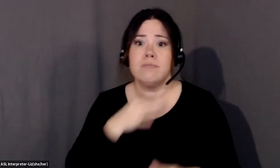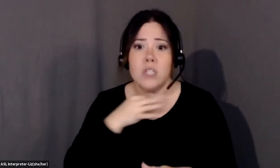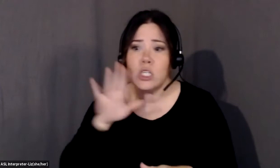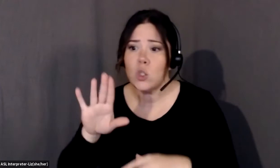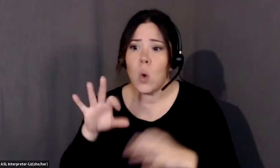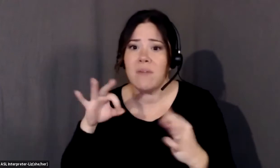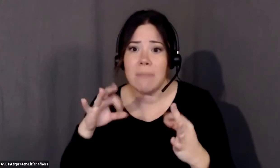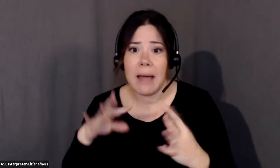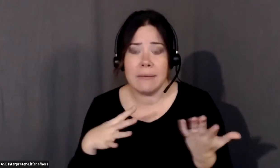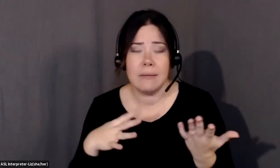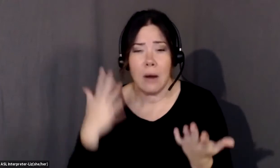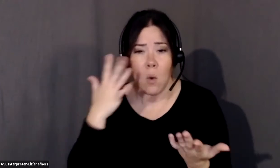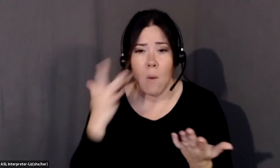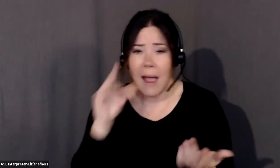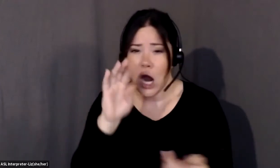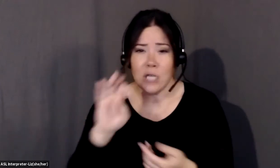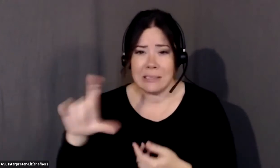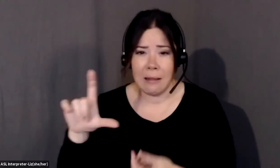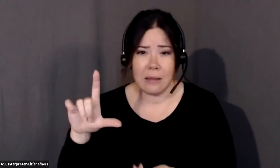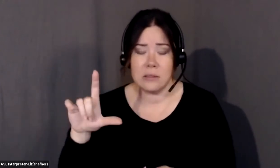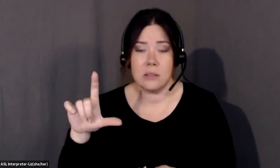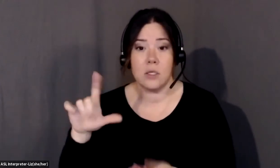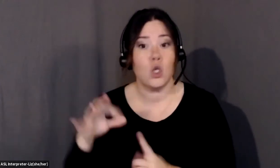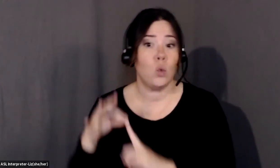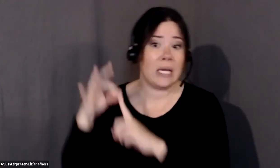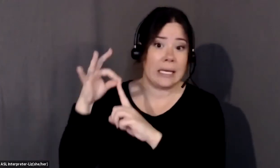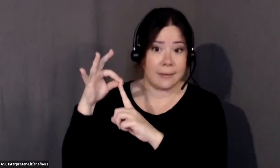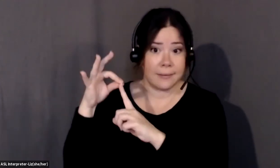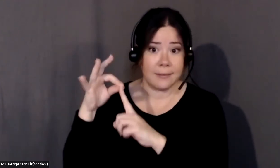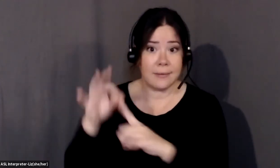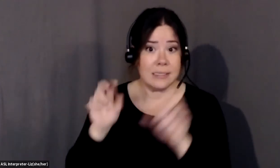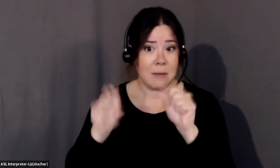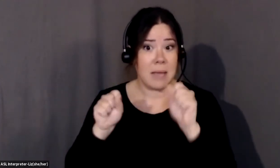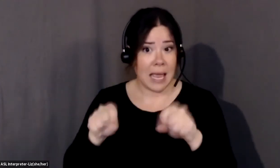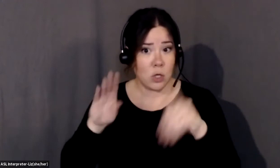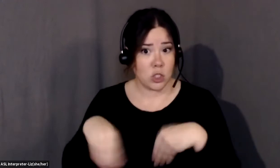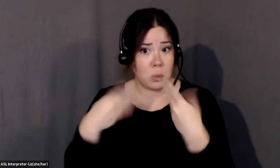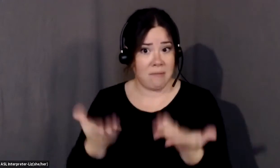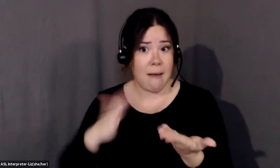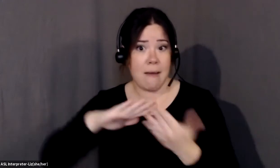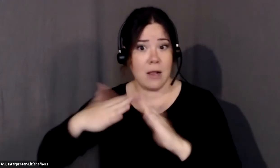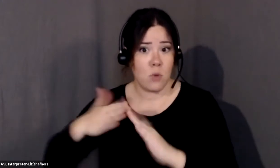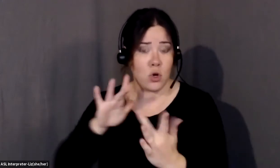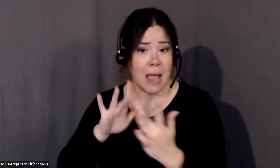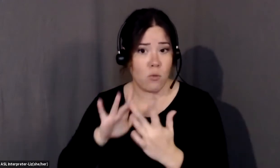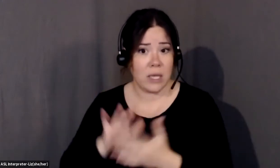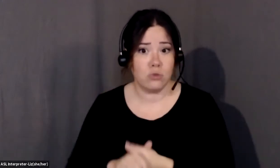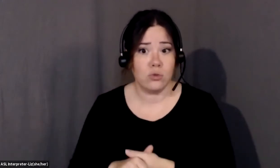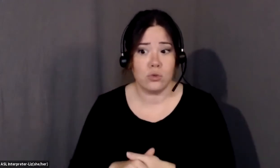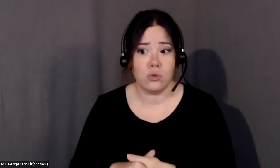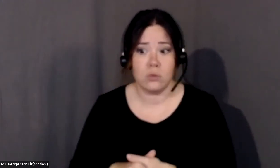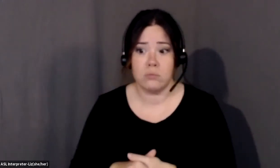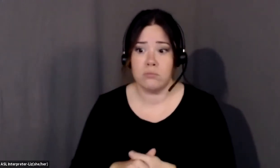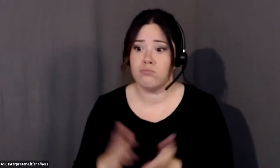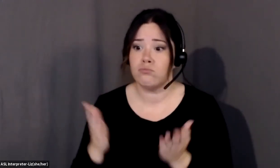What makes centers for independent living unique in being able to do community outreach? We'd love to hear